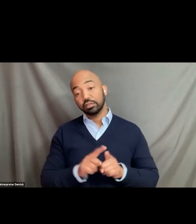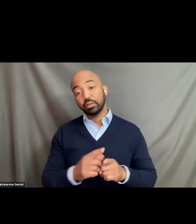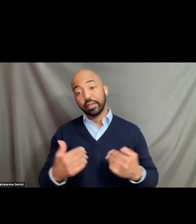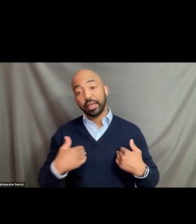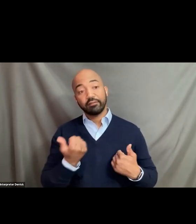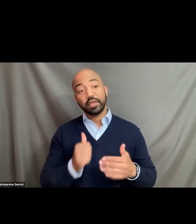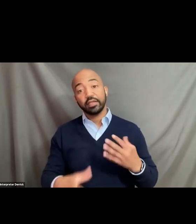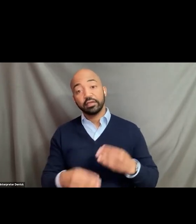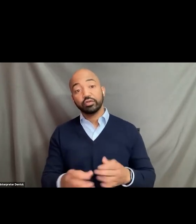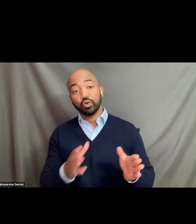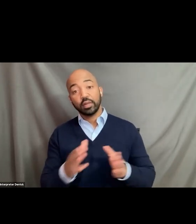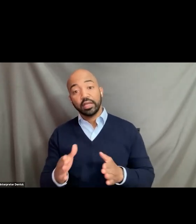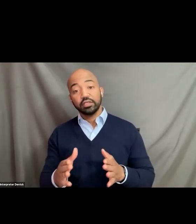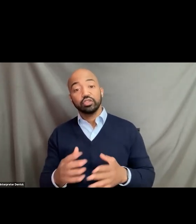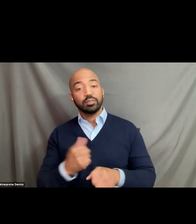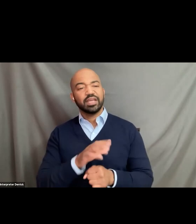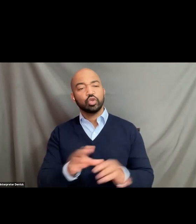system more engaging?